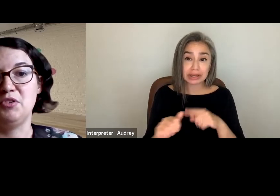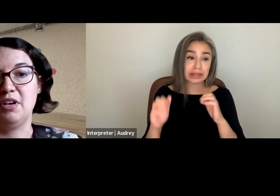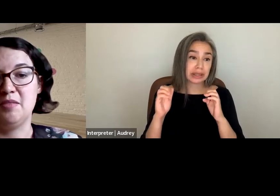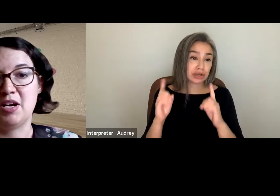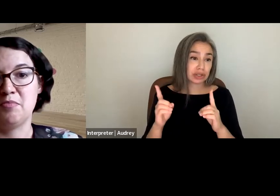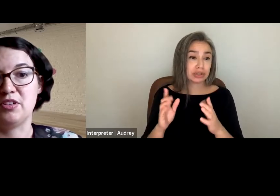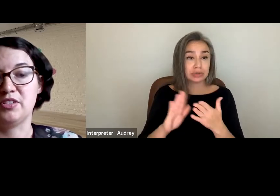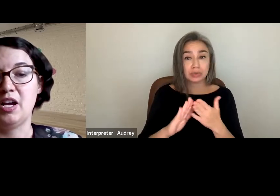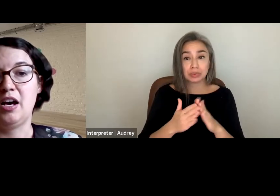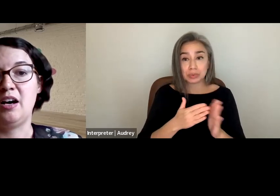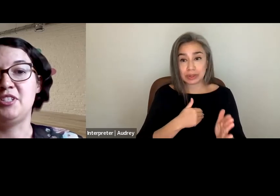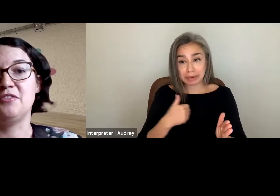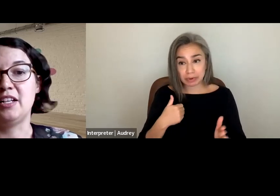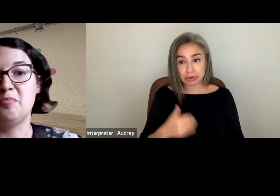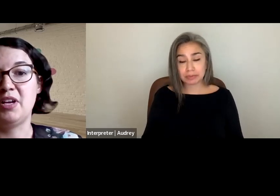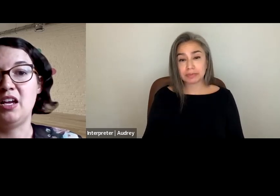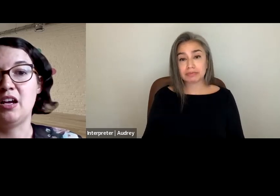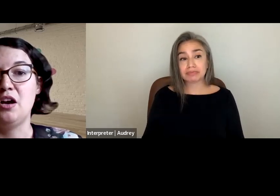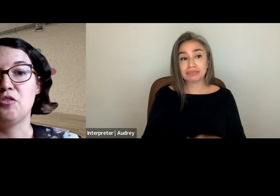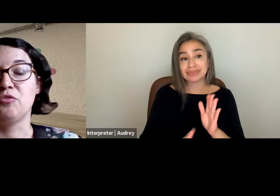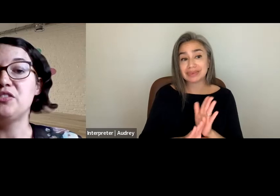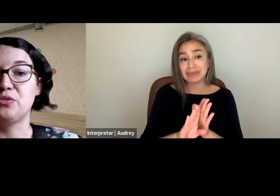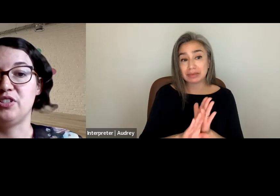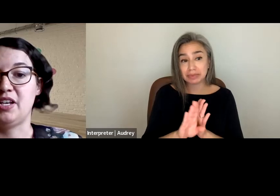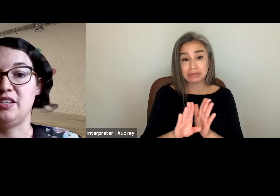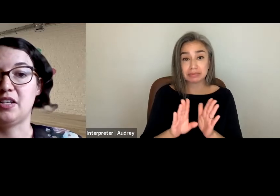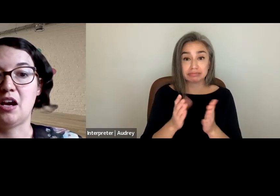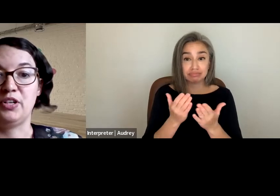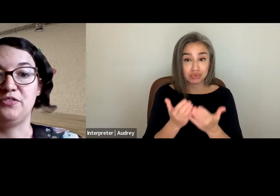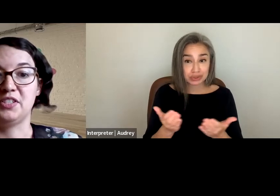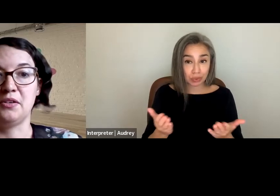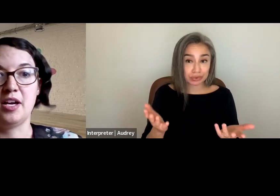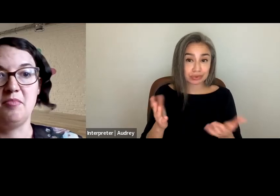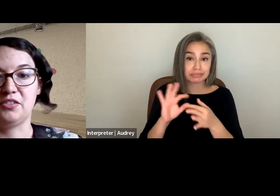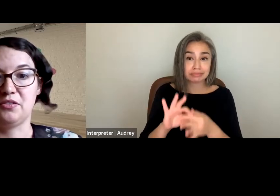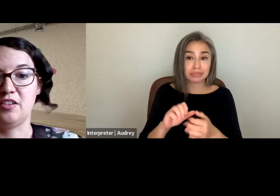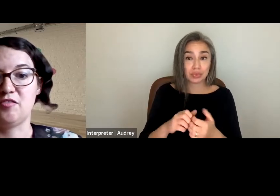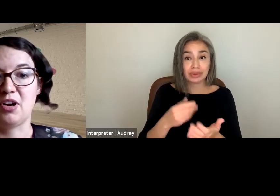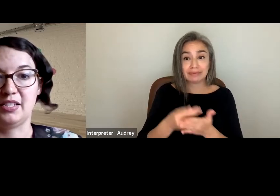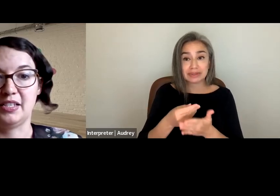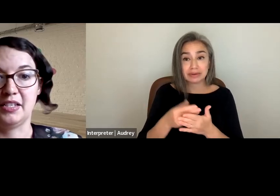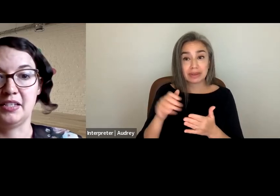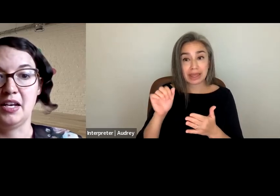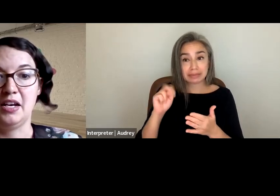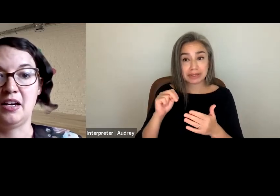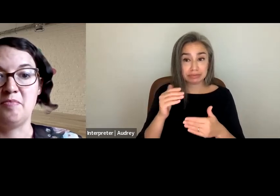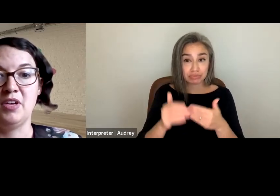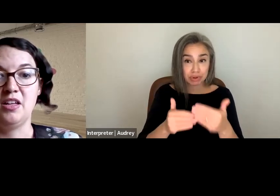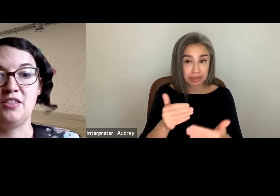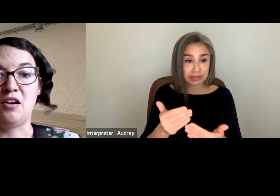to community members, developing resources around fiscal administrative